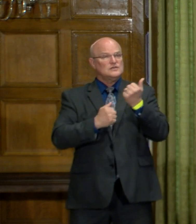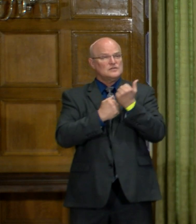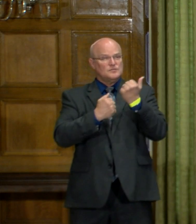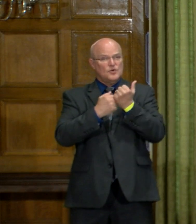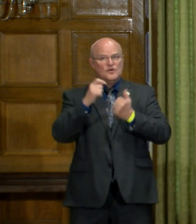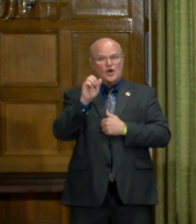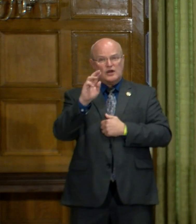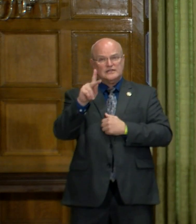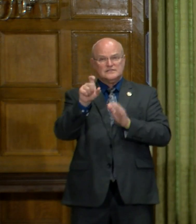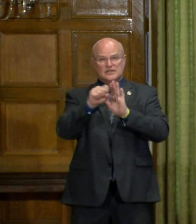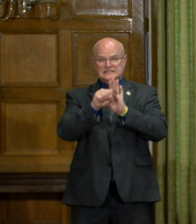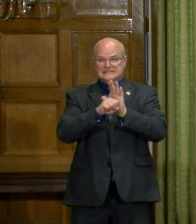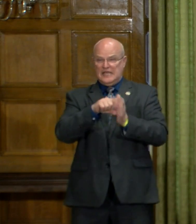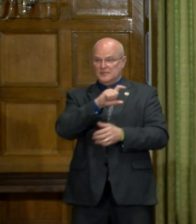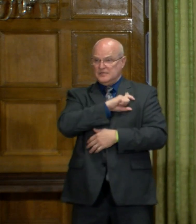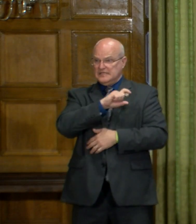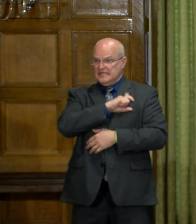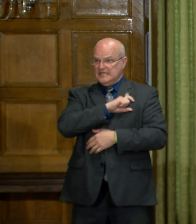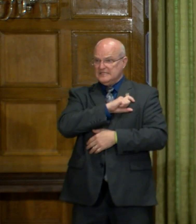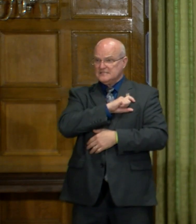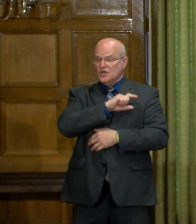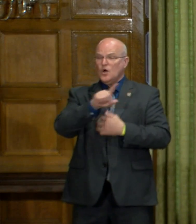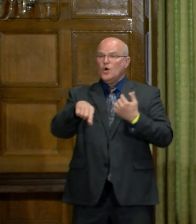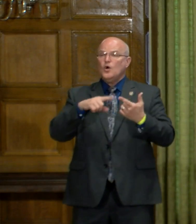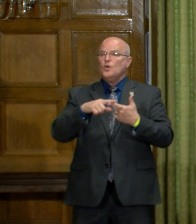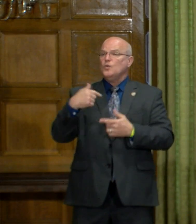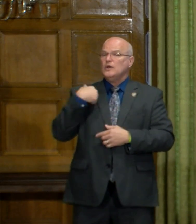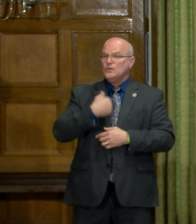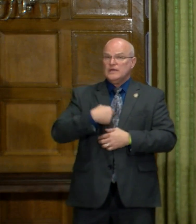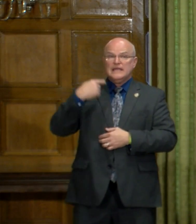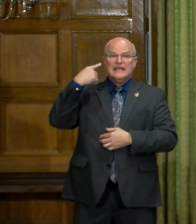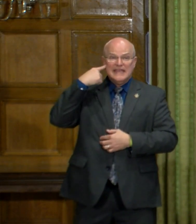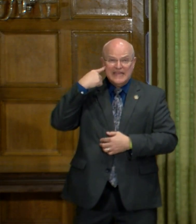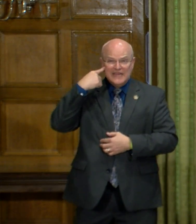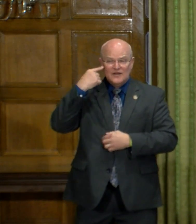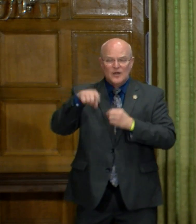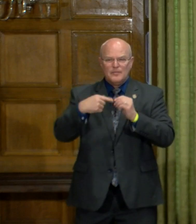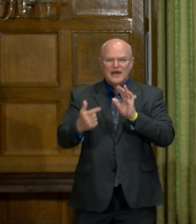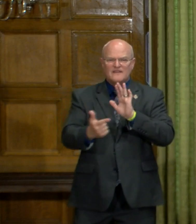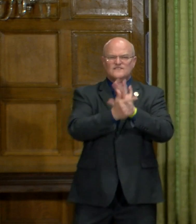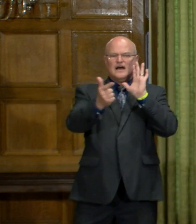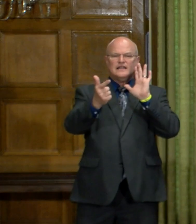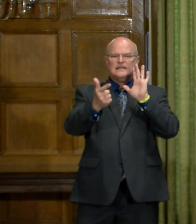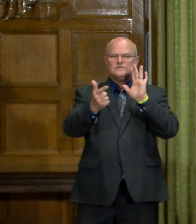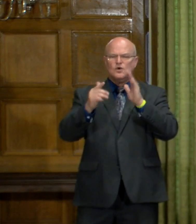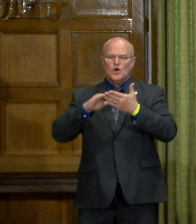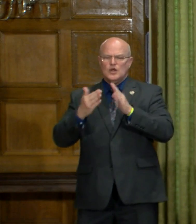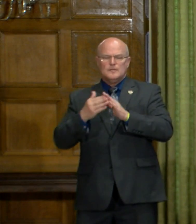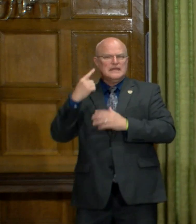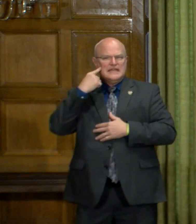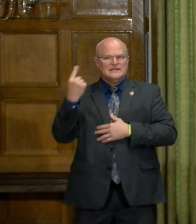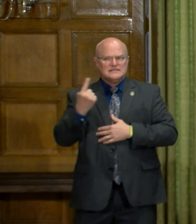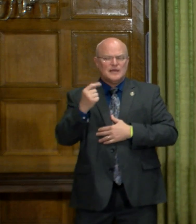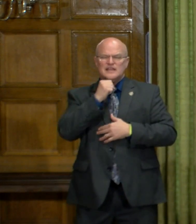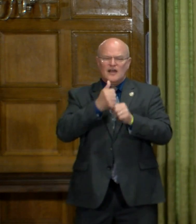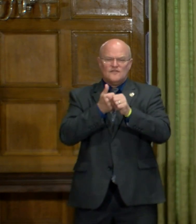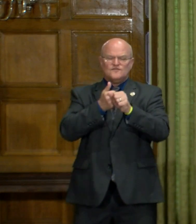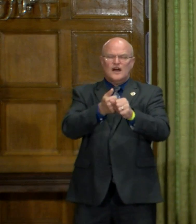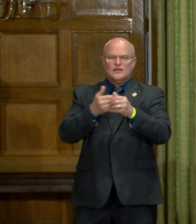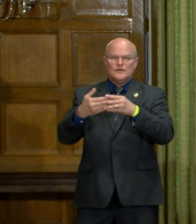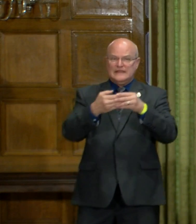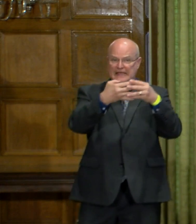support of the Arkansas State Police. Whenever we hear about a violation or a community hears about somebody not